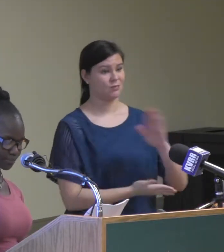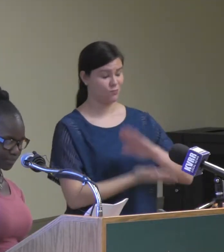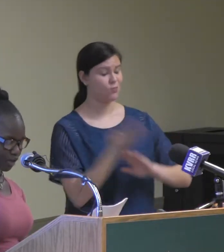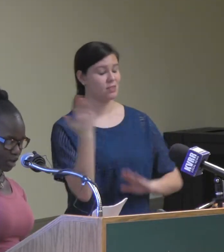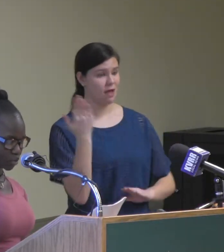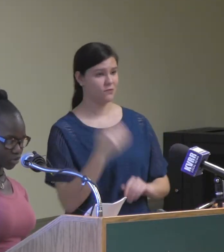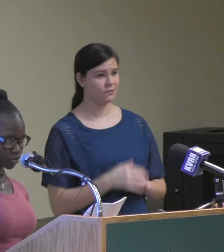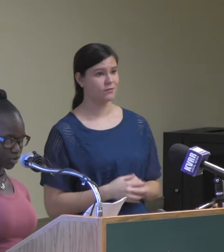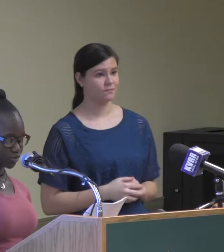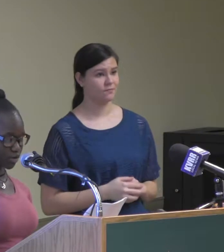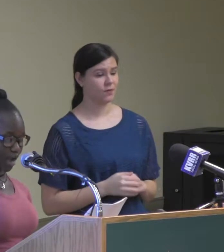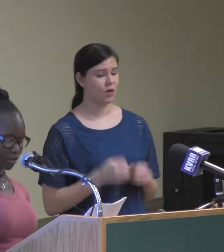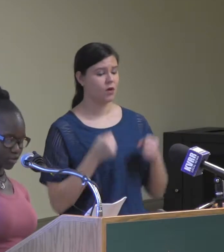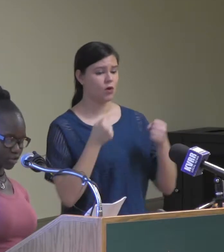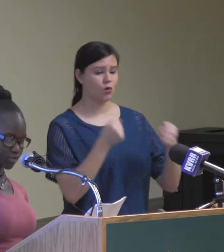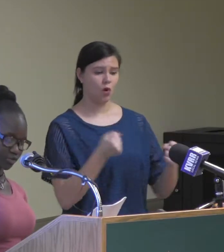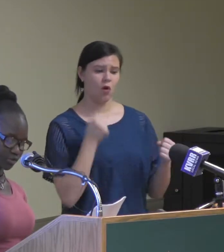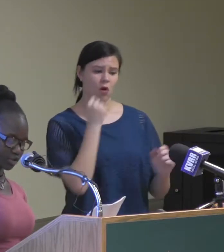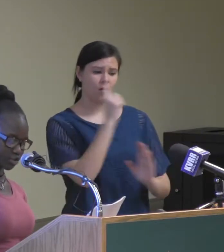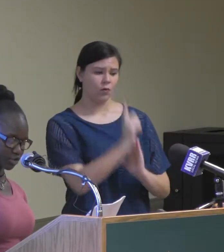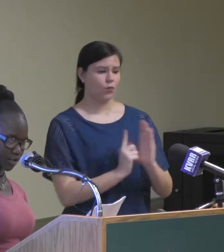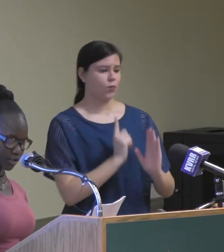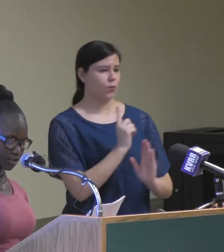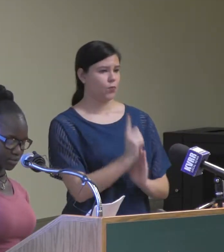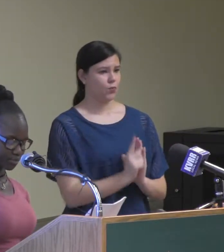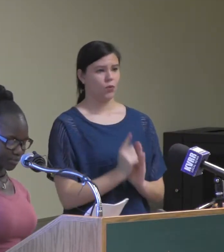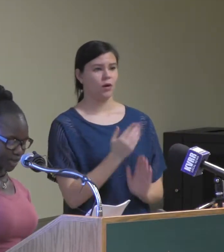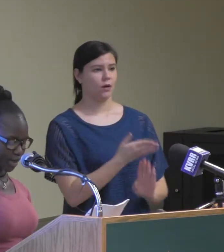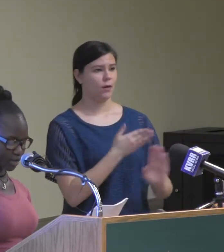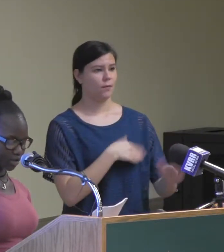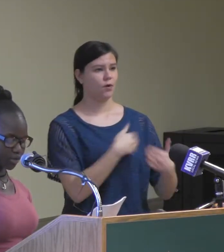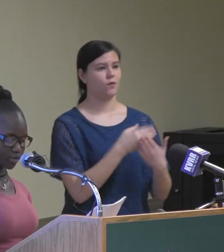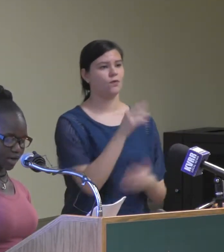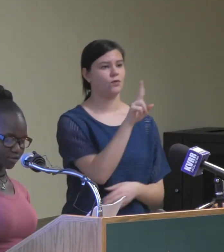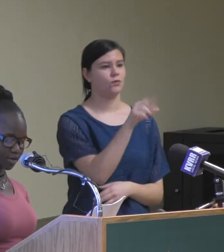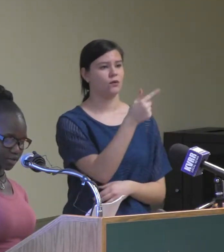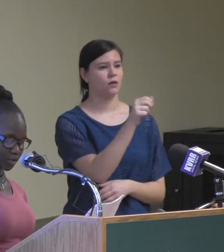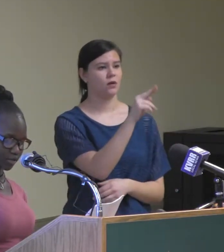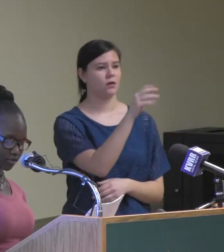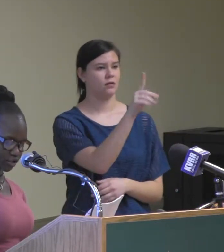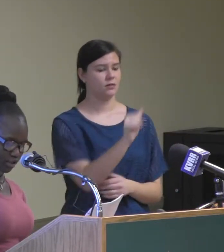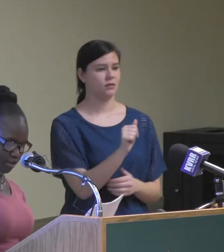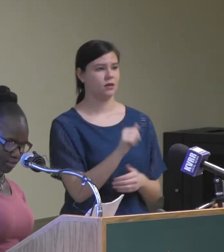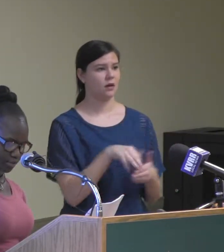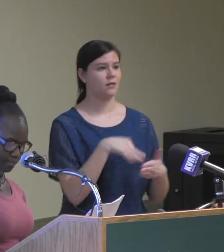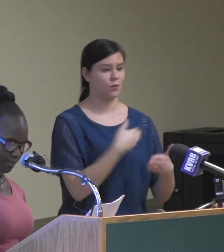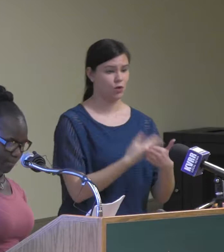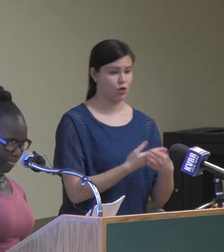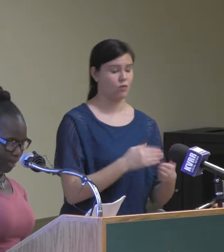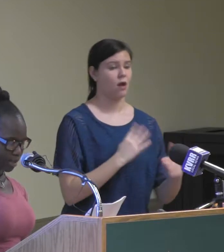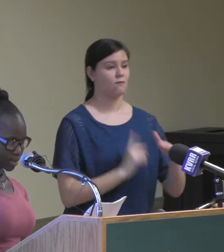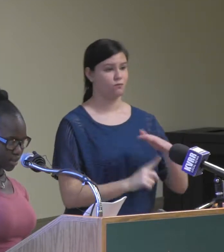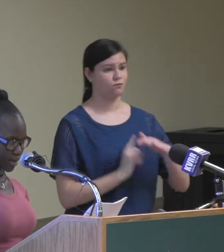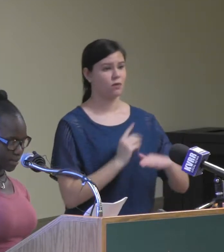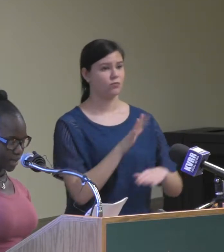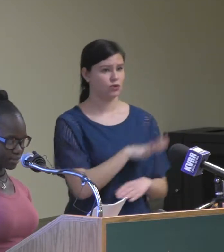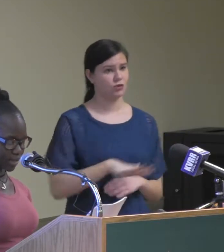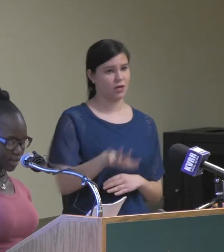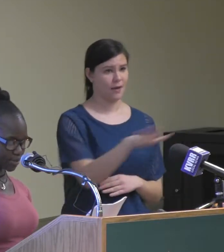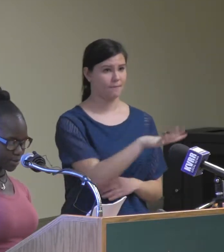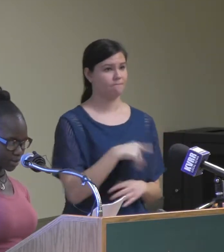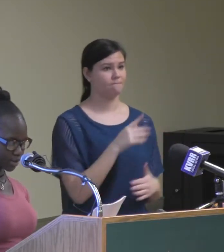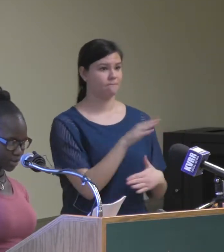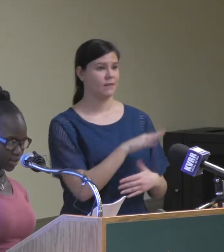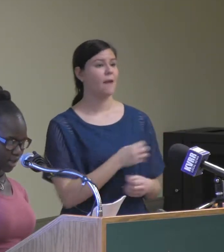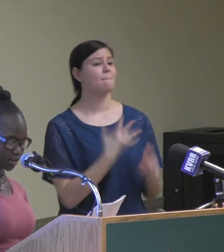Adjumani. We drove for hours before reaching Uganda, and then we arrived at Mire refugee camp. The camp had